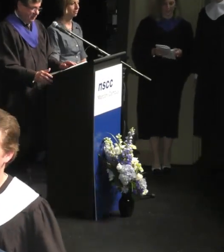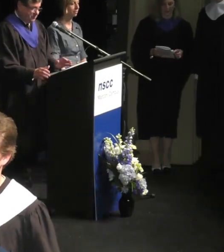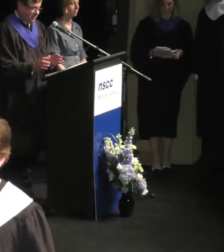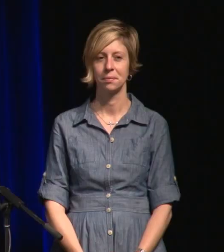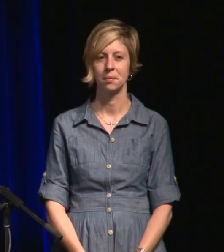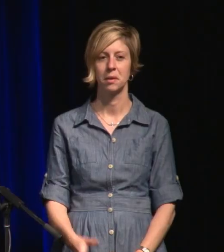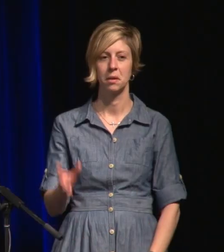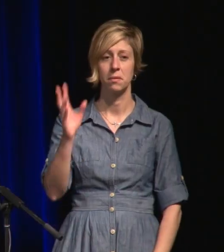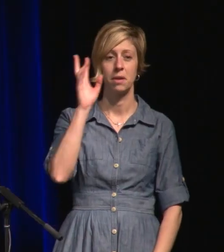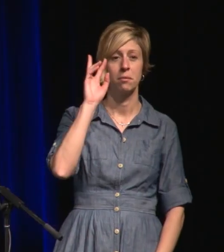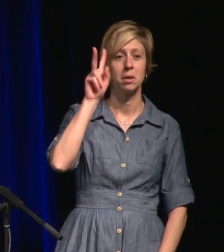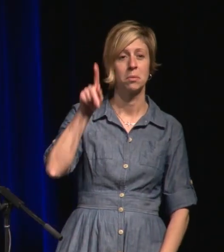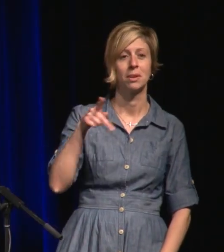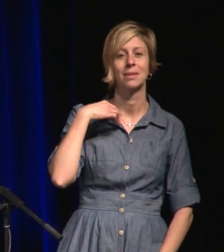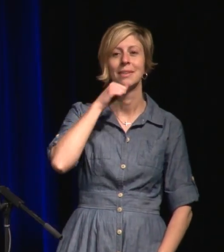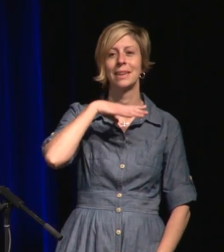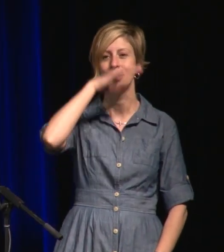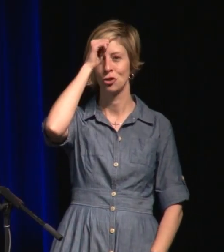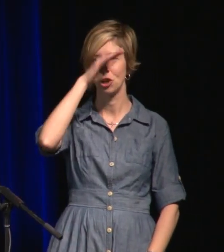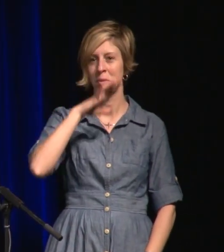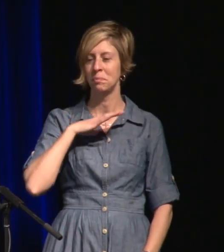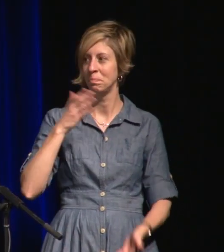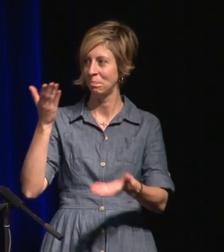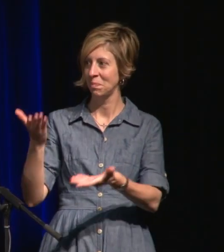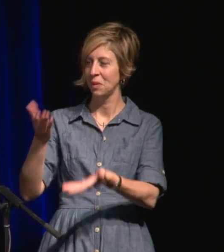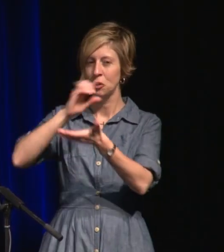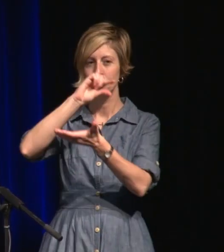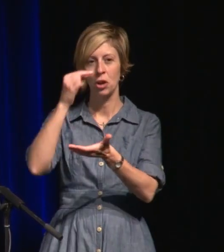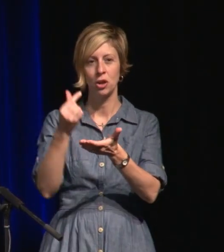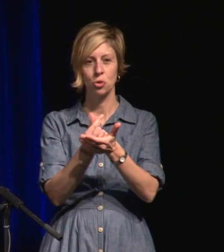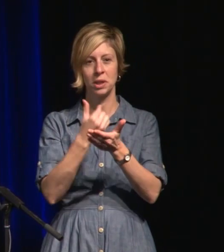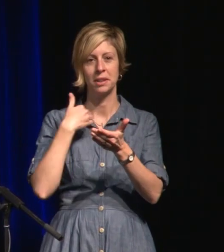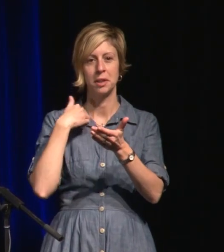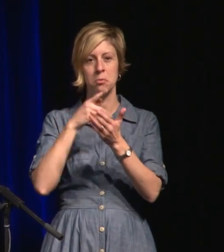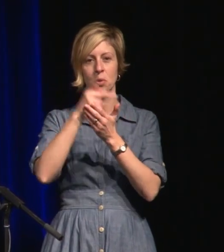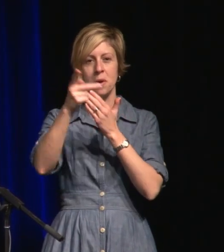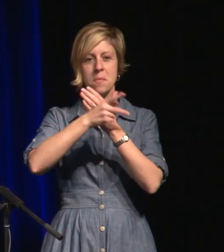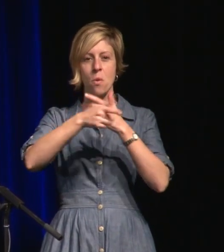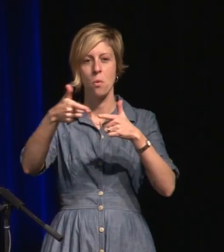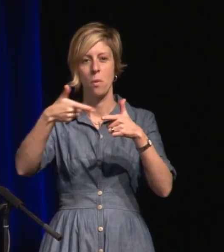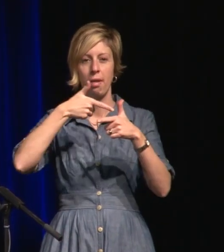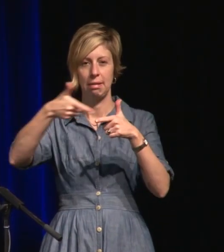Madam Vice President, ladies and gentlemen, the graduates in welding.